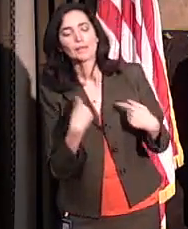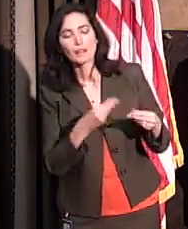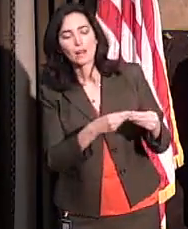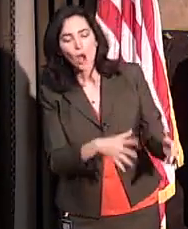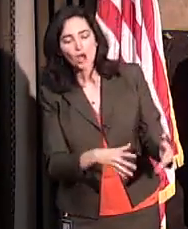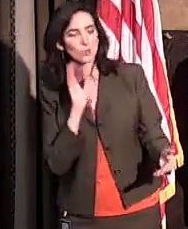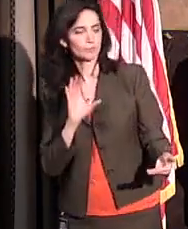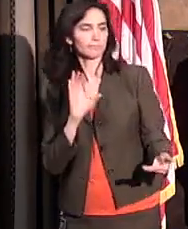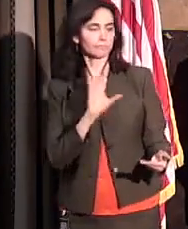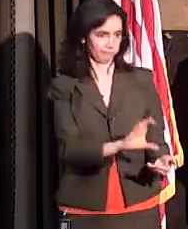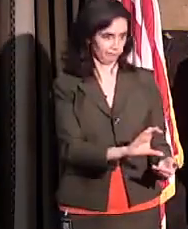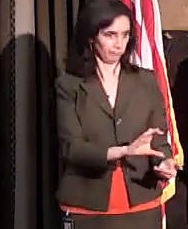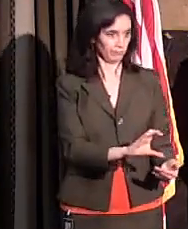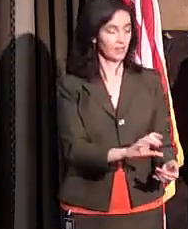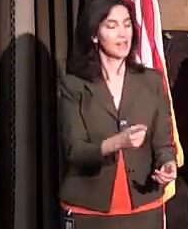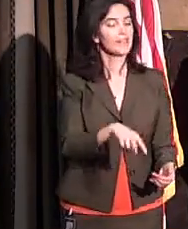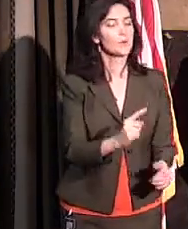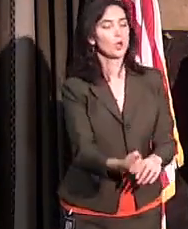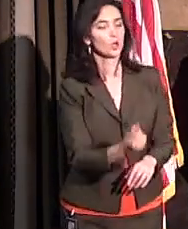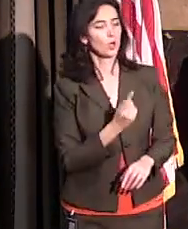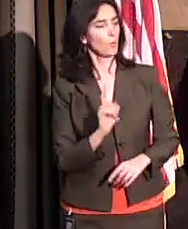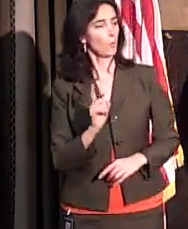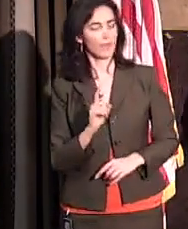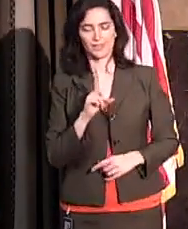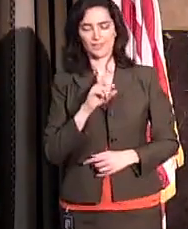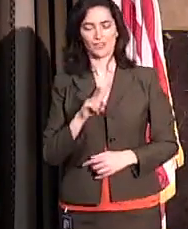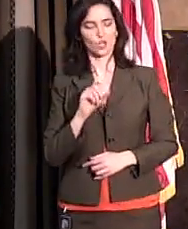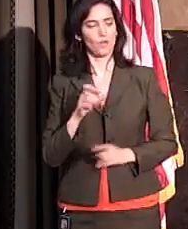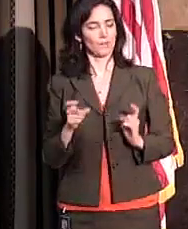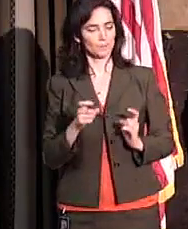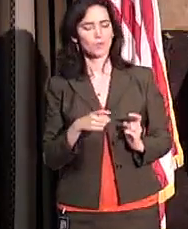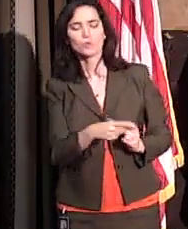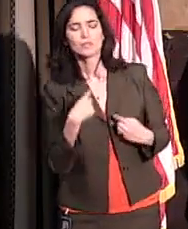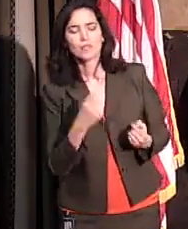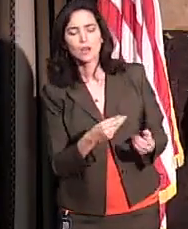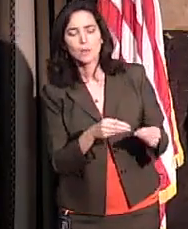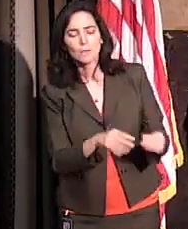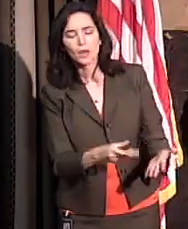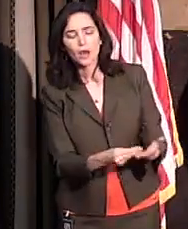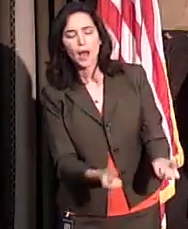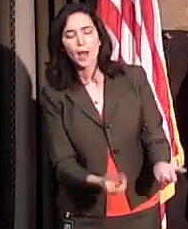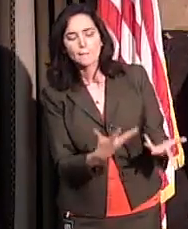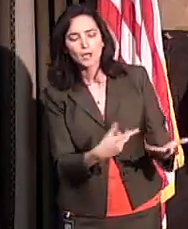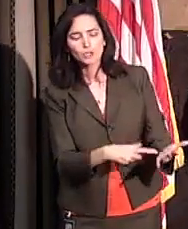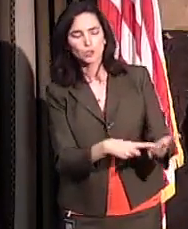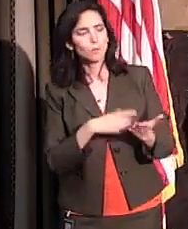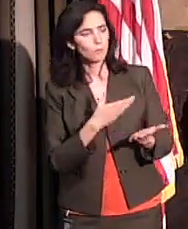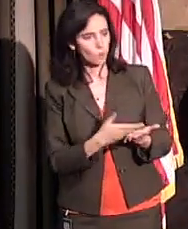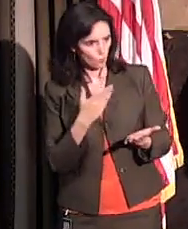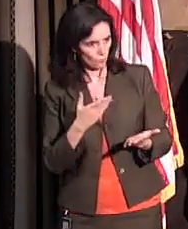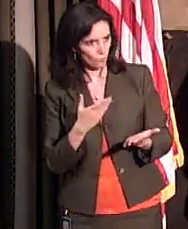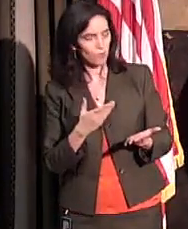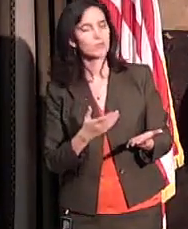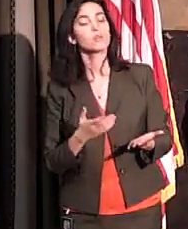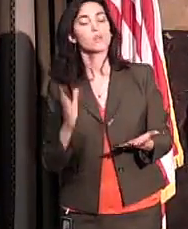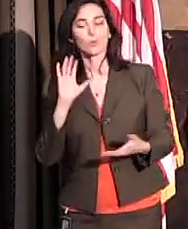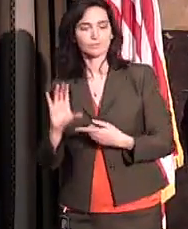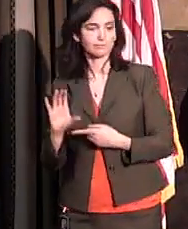they're going to come to the Division of Administration, show what their revenue losses were, and they will get their losses or their per capita